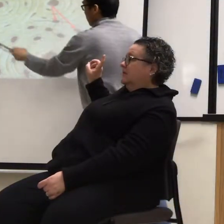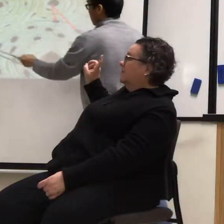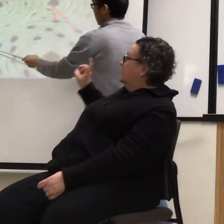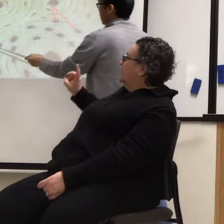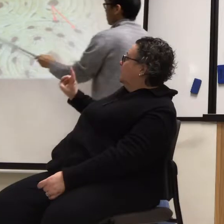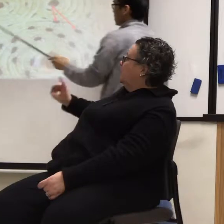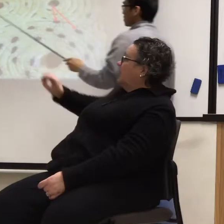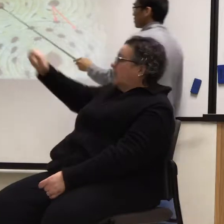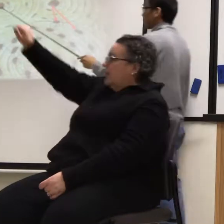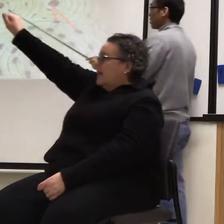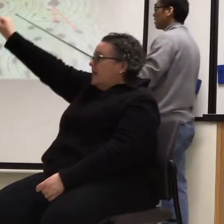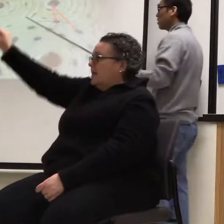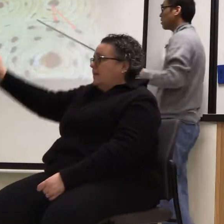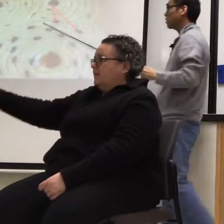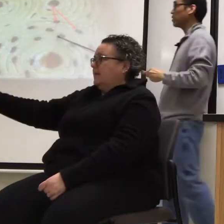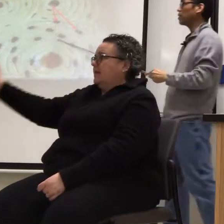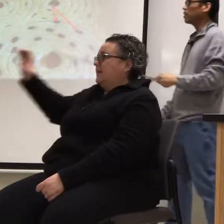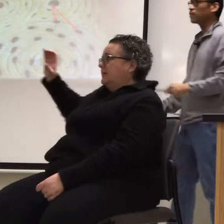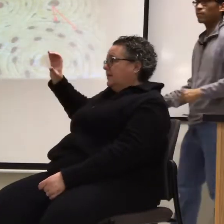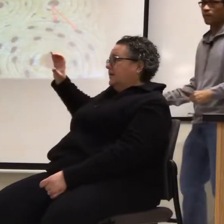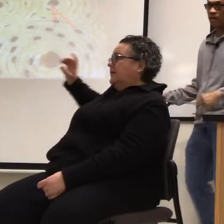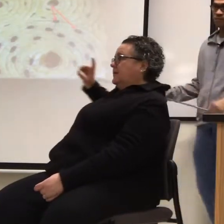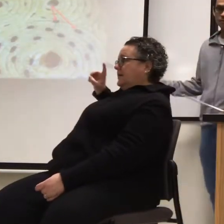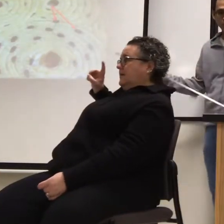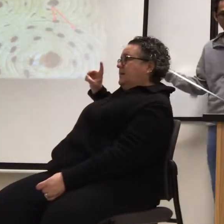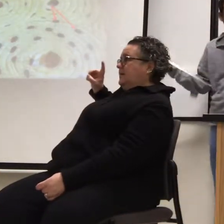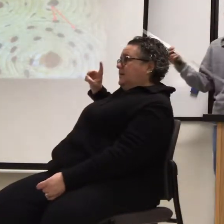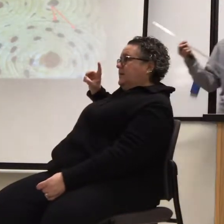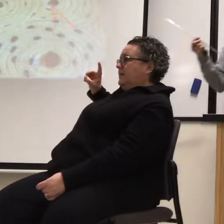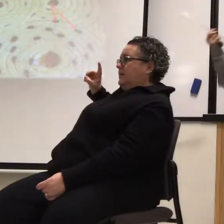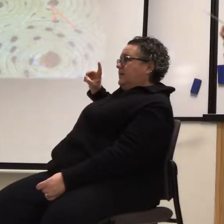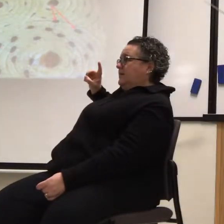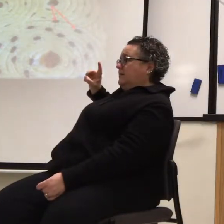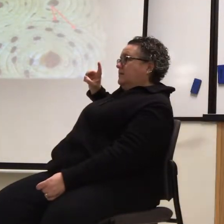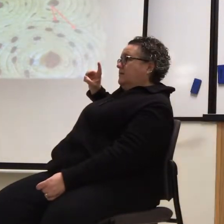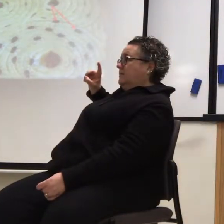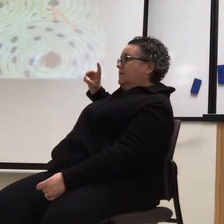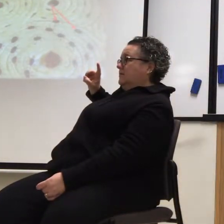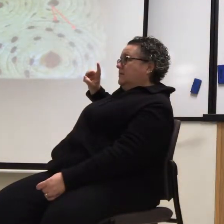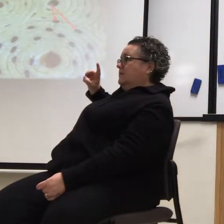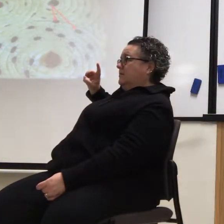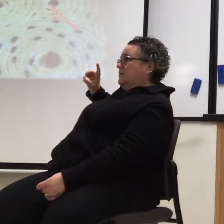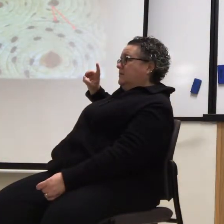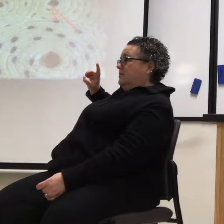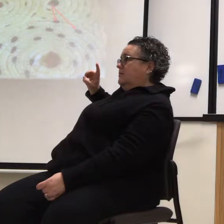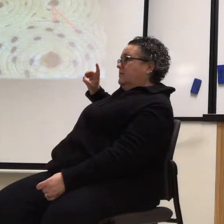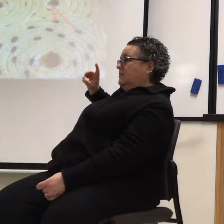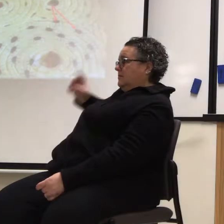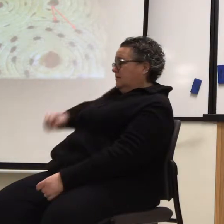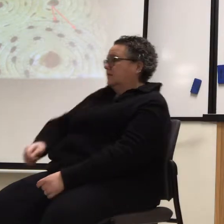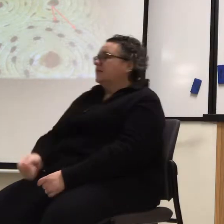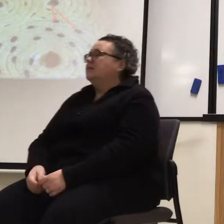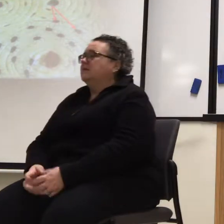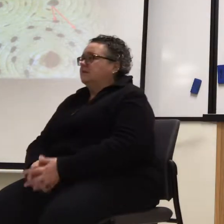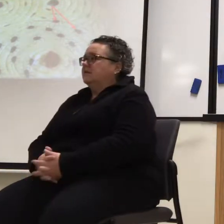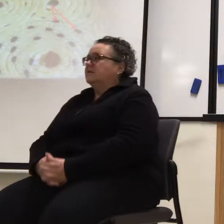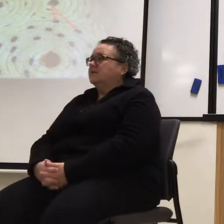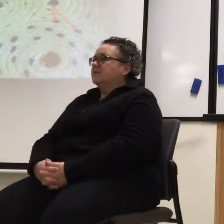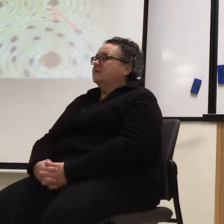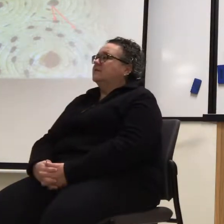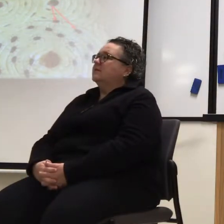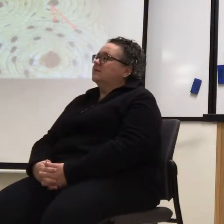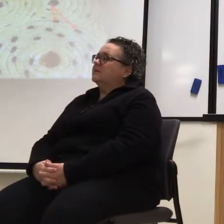A, B, C, D, from left to right. Go, then we'll review in just a